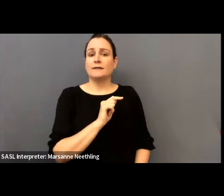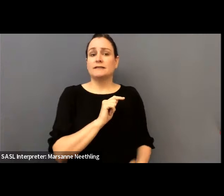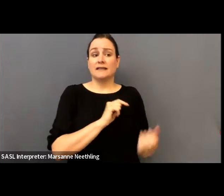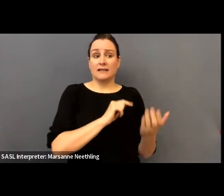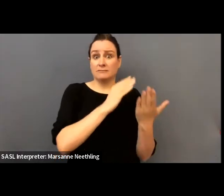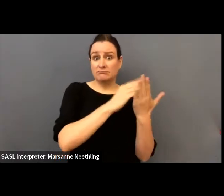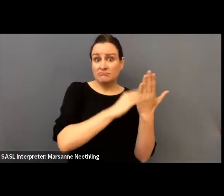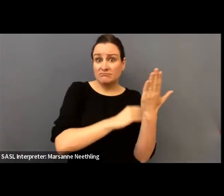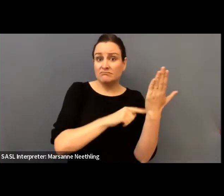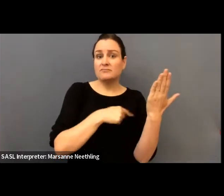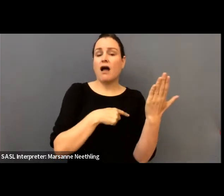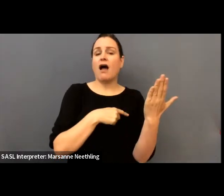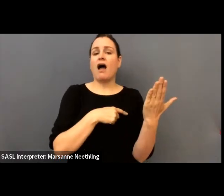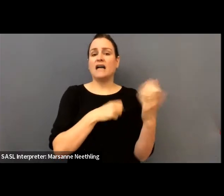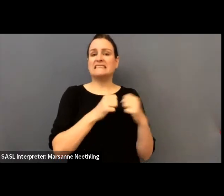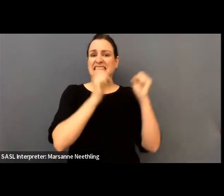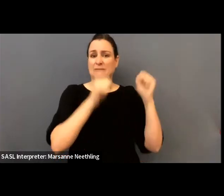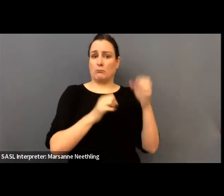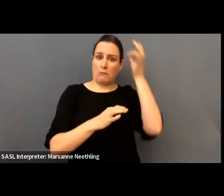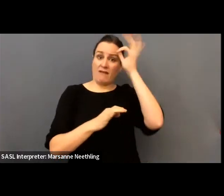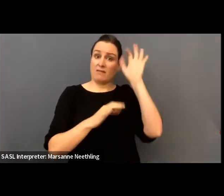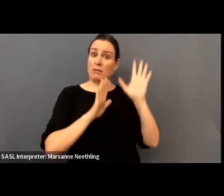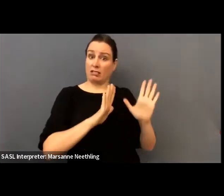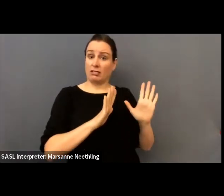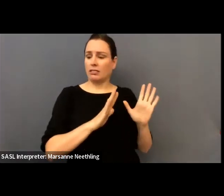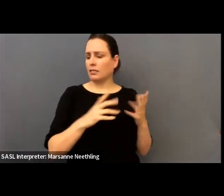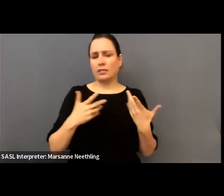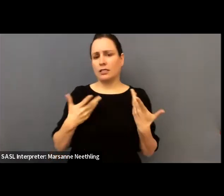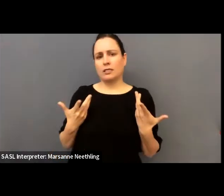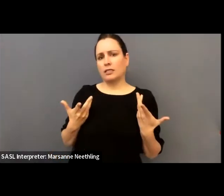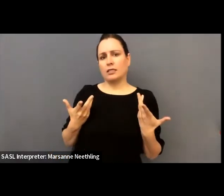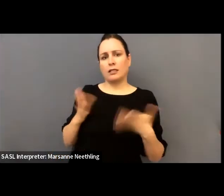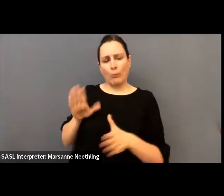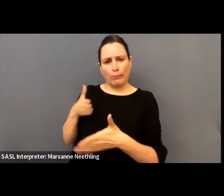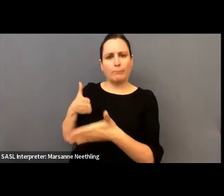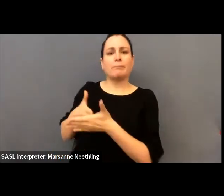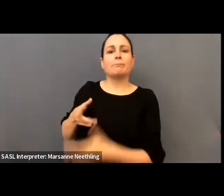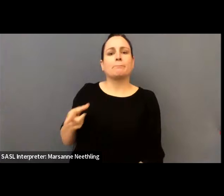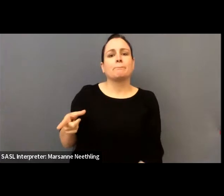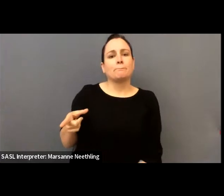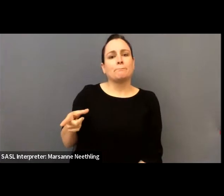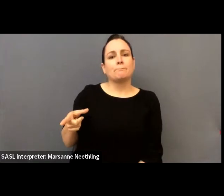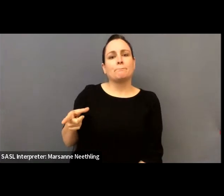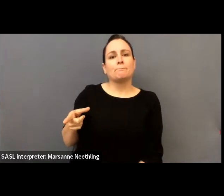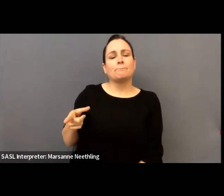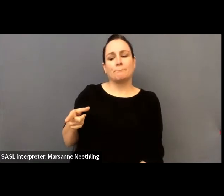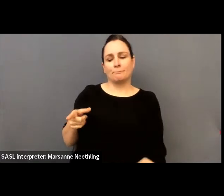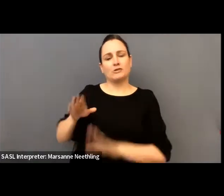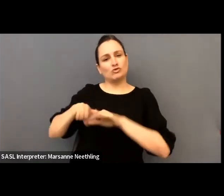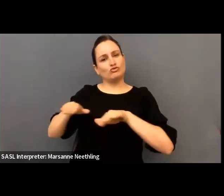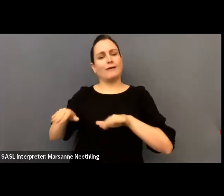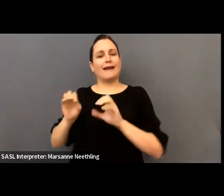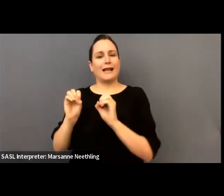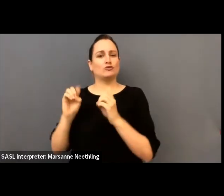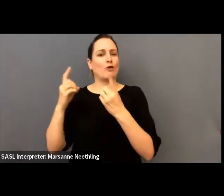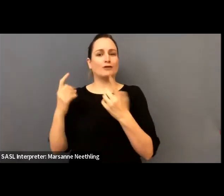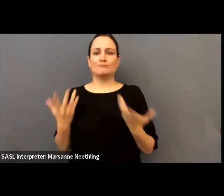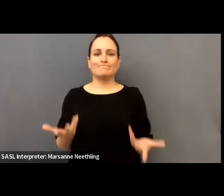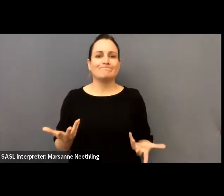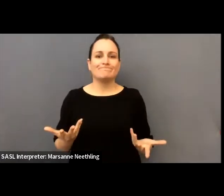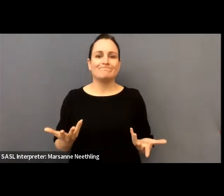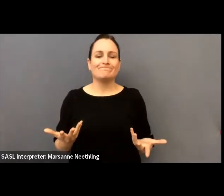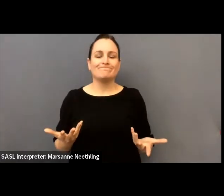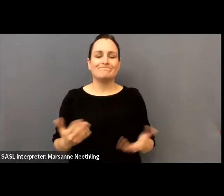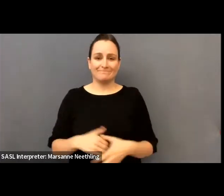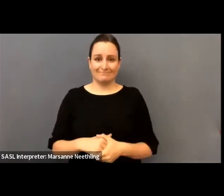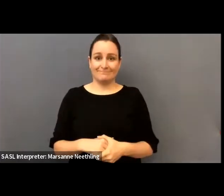deaf children access to education, but also reinforcing the idea of